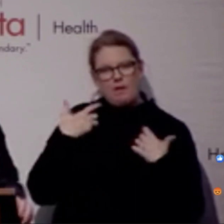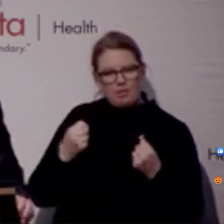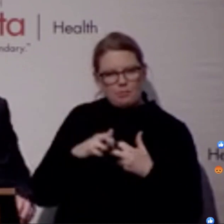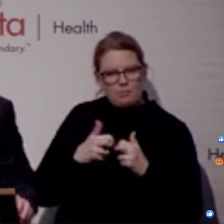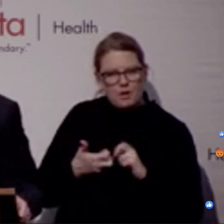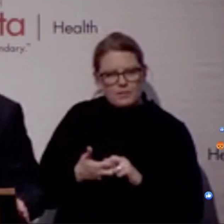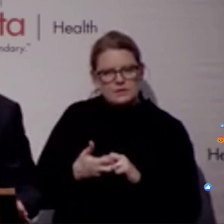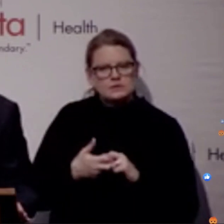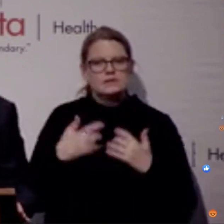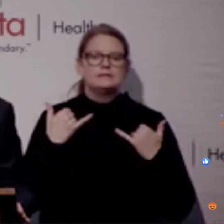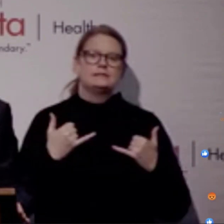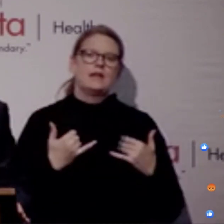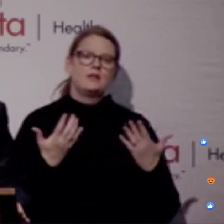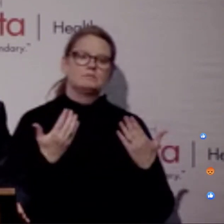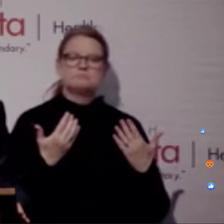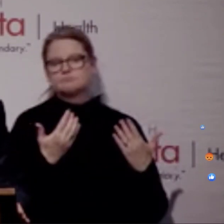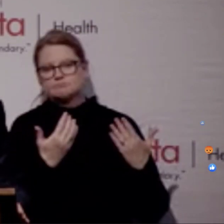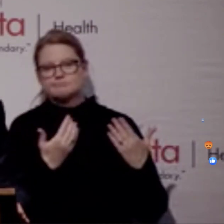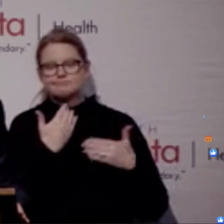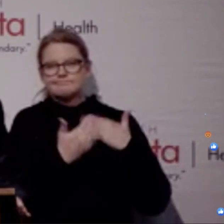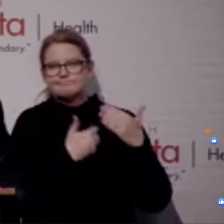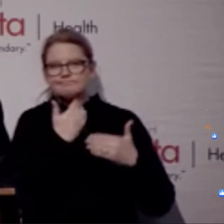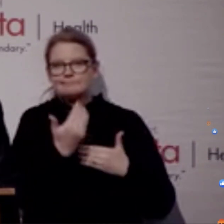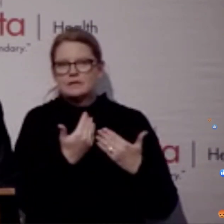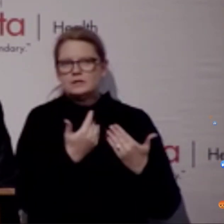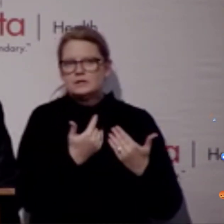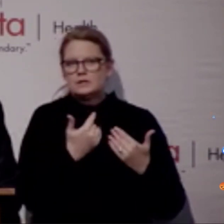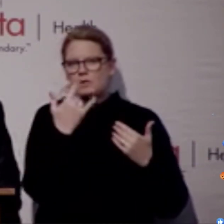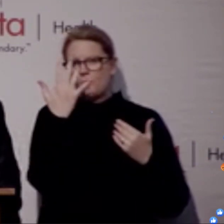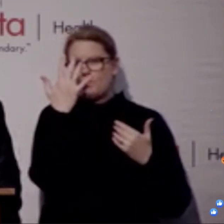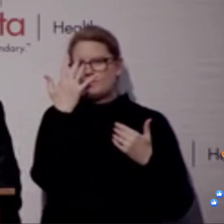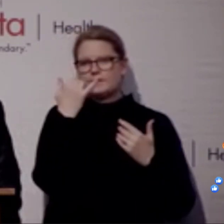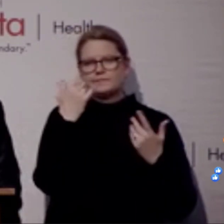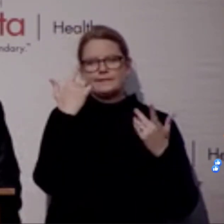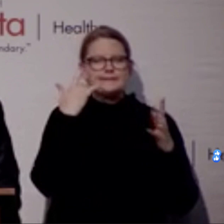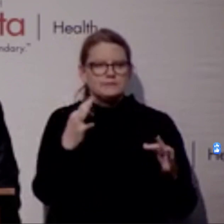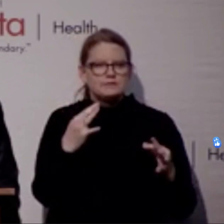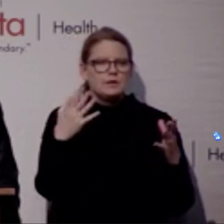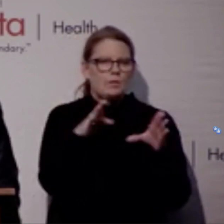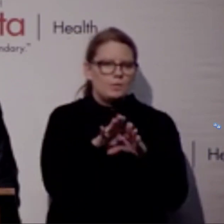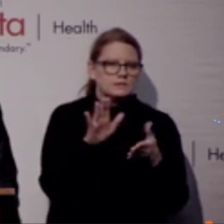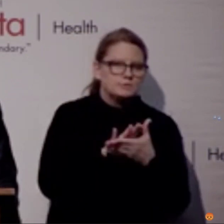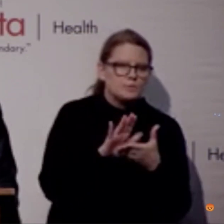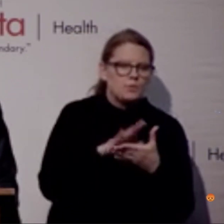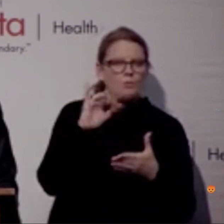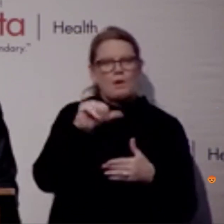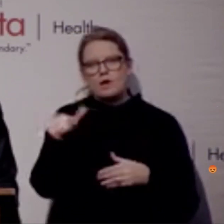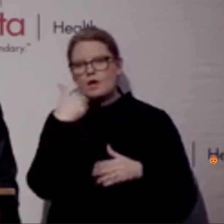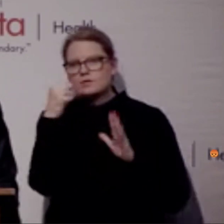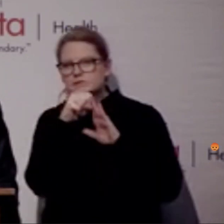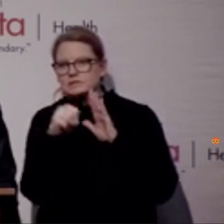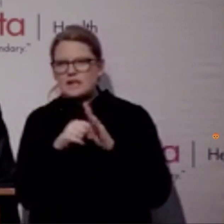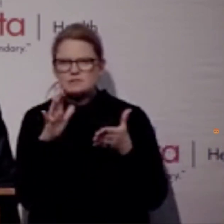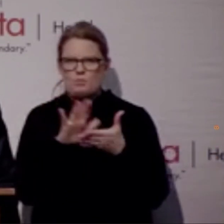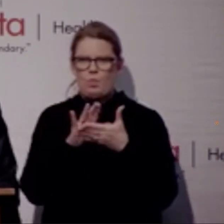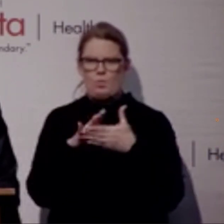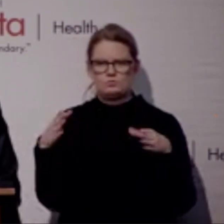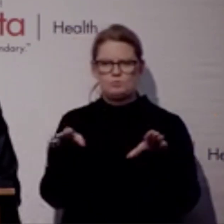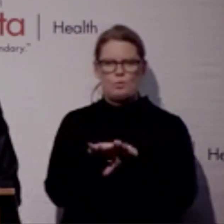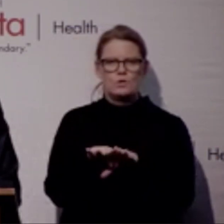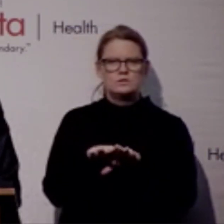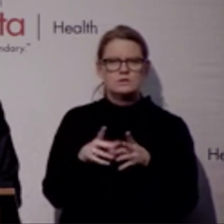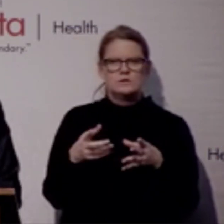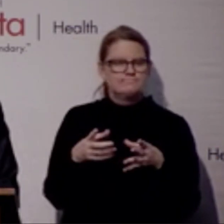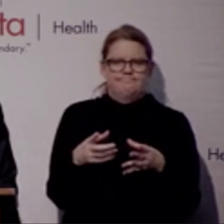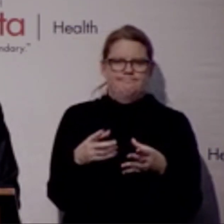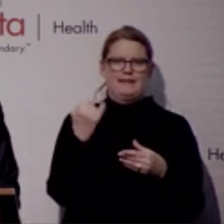decision of why would you think about closing schools, and why would other states close schools if there is not